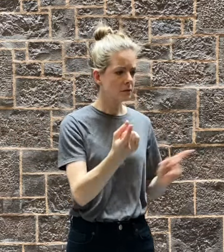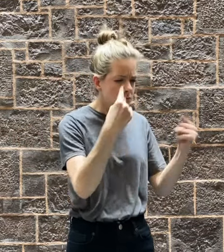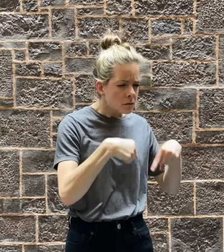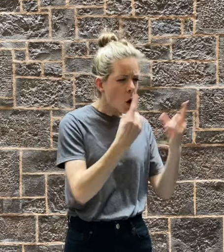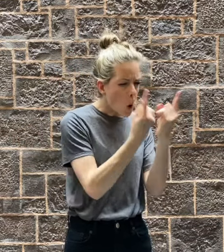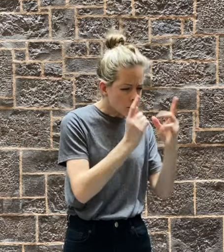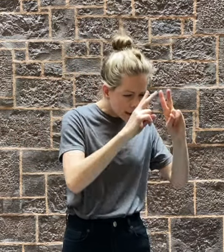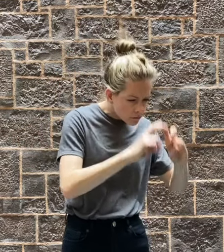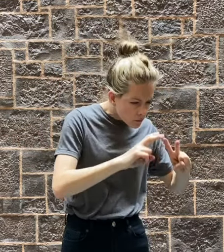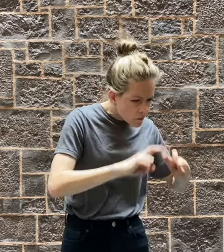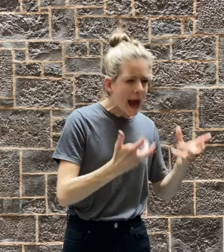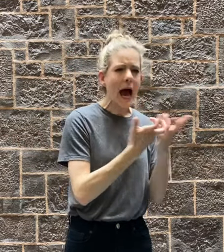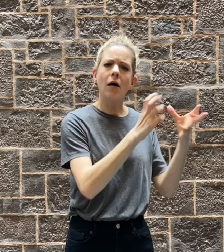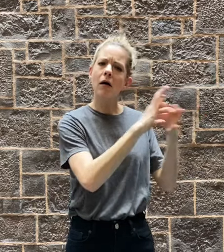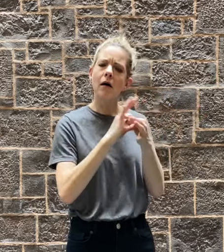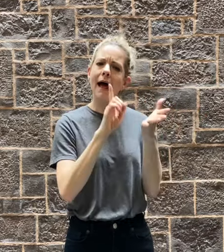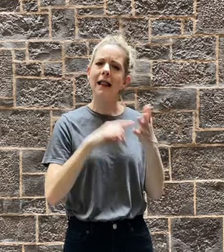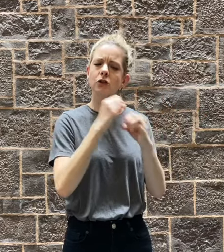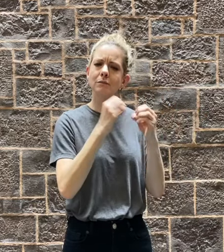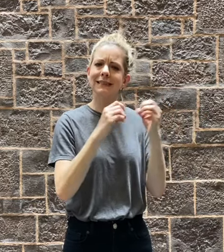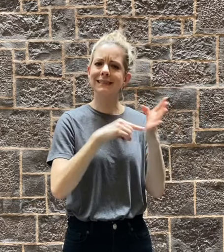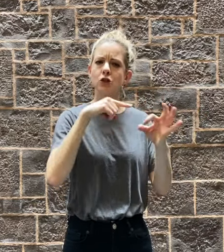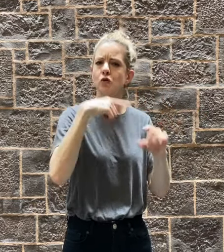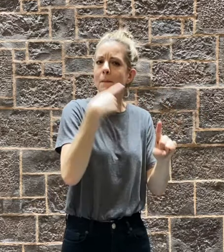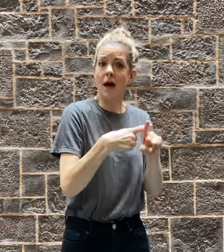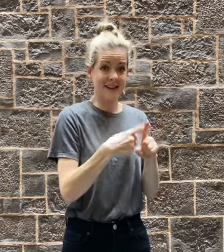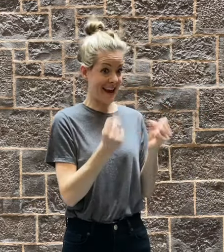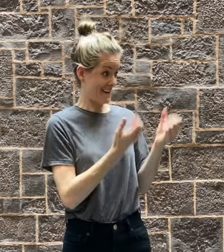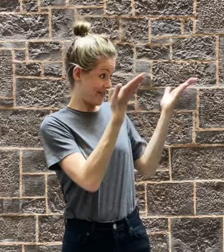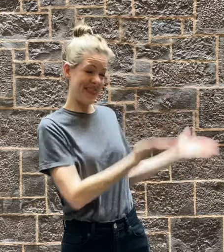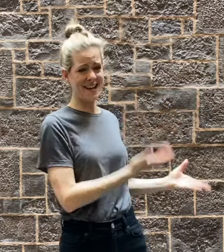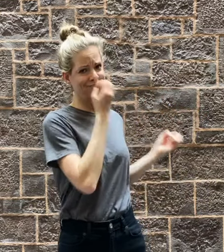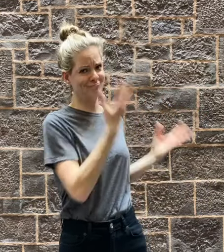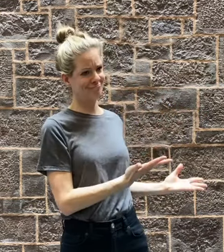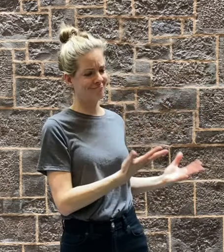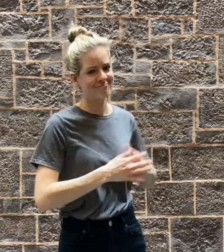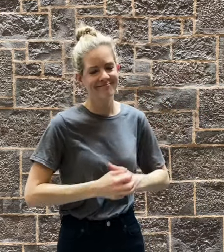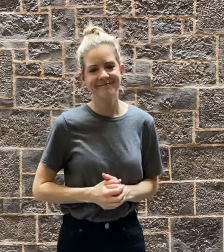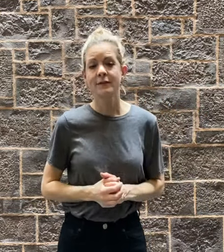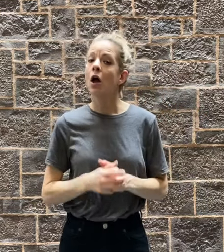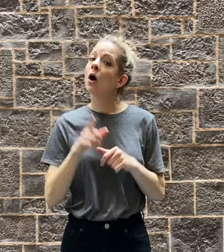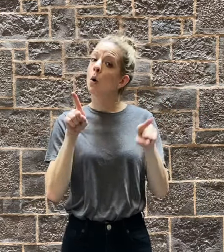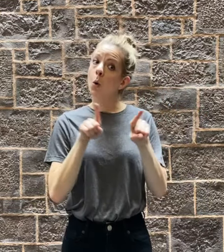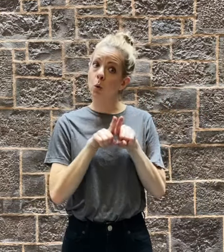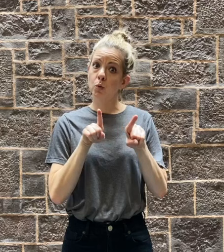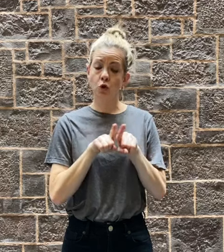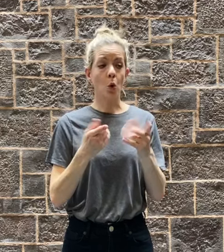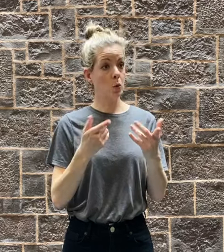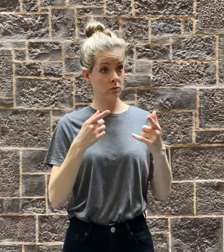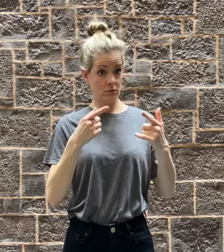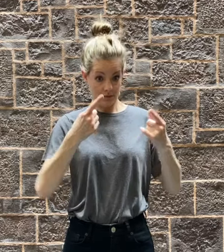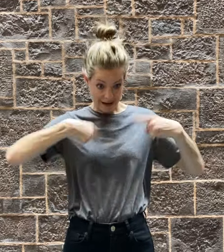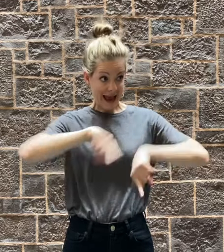collections. We've obviously got this amazing interactive that's been produced for us. We've also been kind of laying the groundwork with our staff as well.